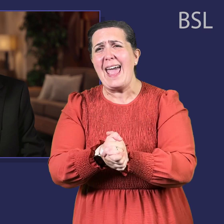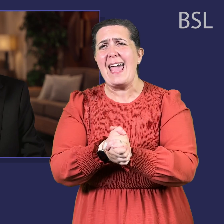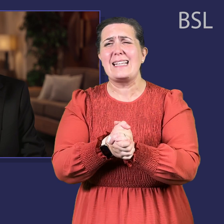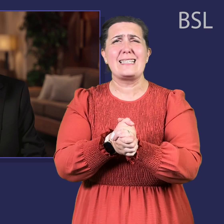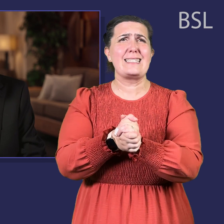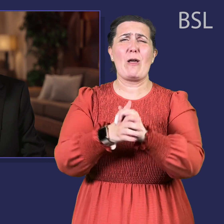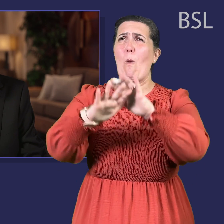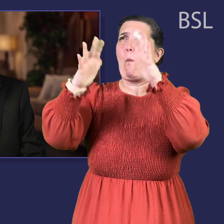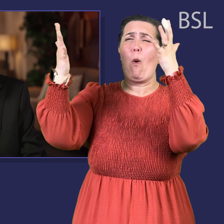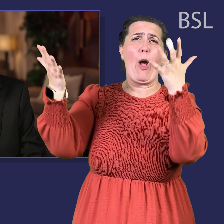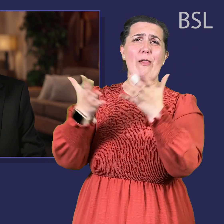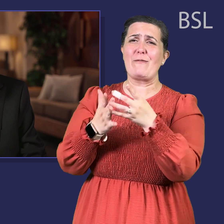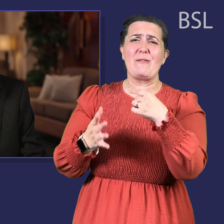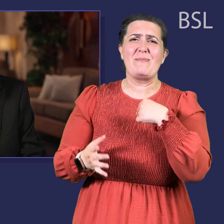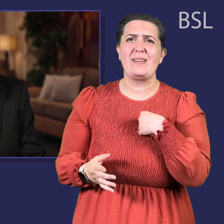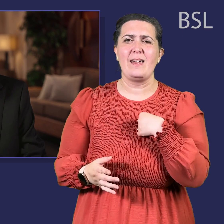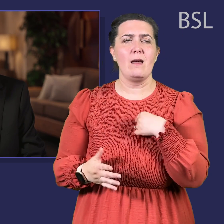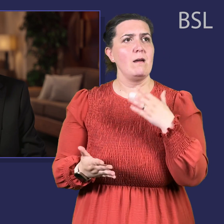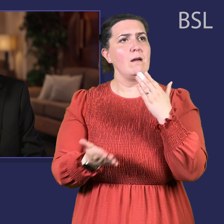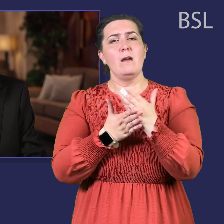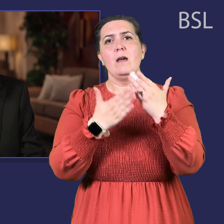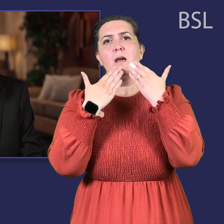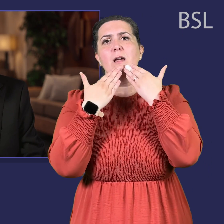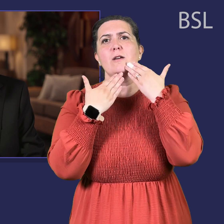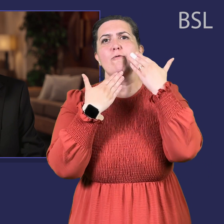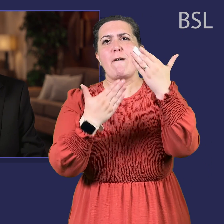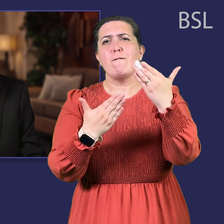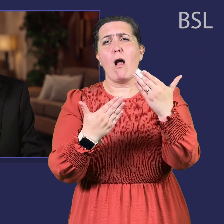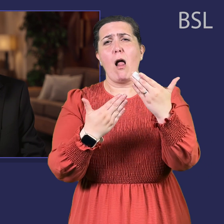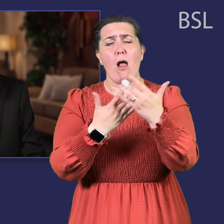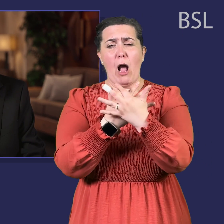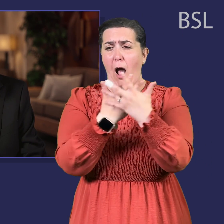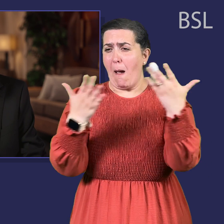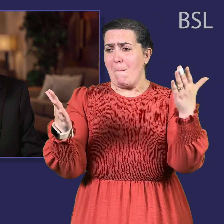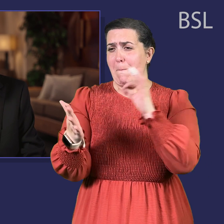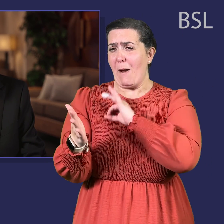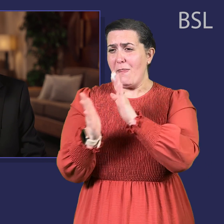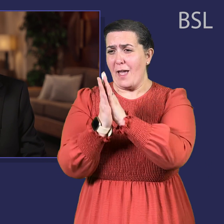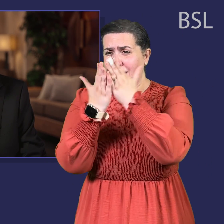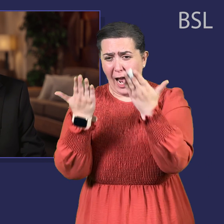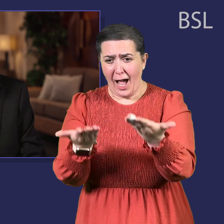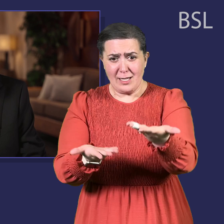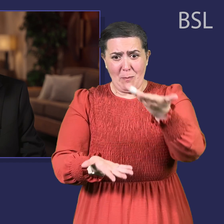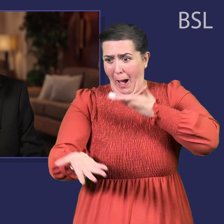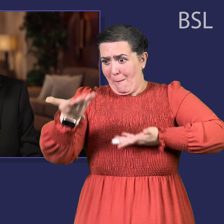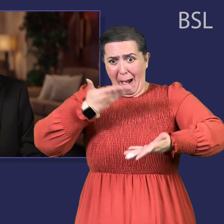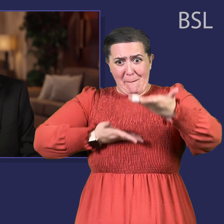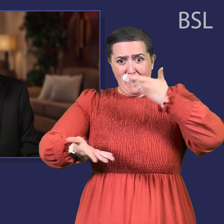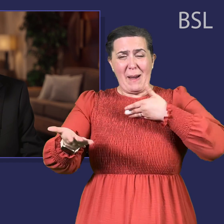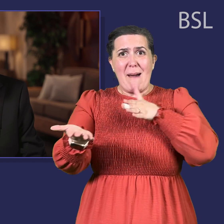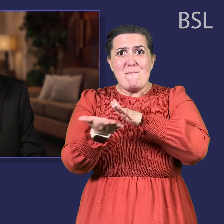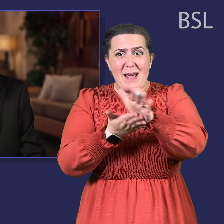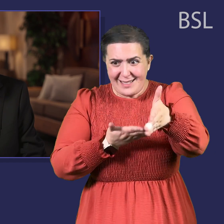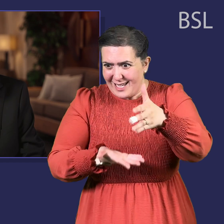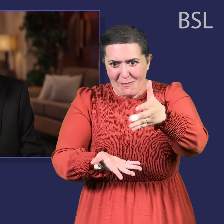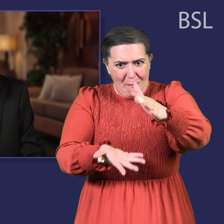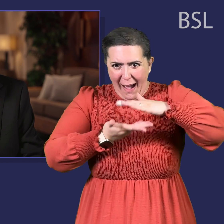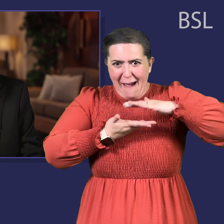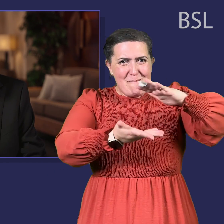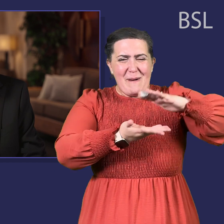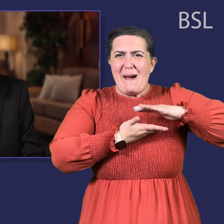so many around the world. I'm grateful for the countless cards and messages I've